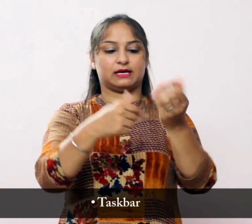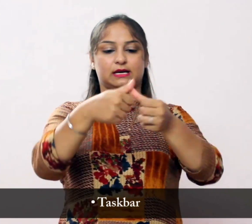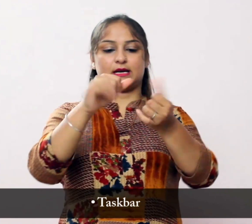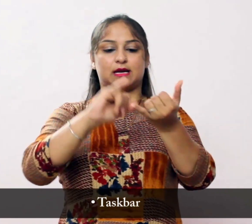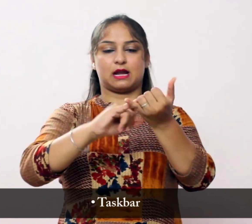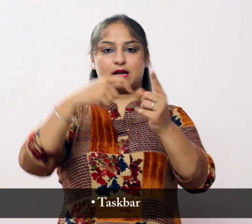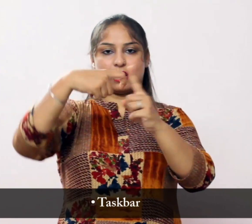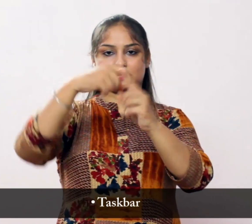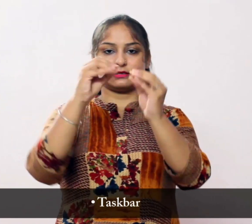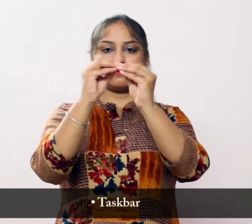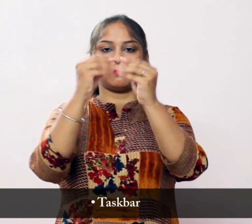Taskbar.